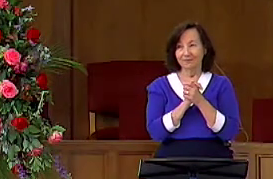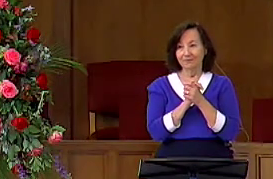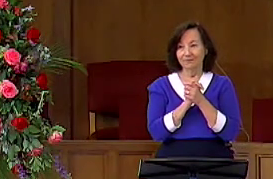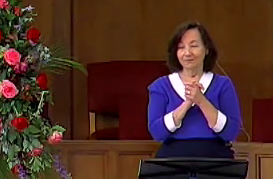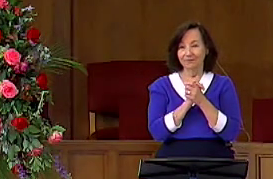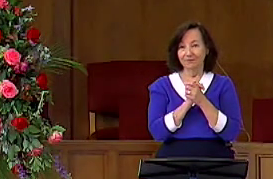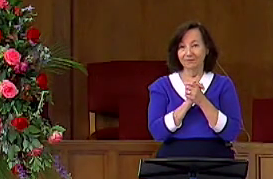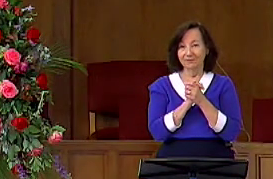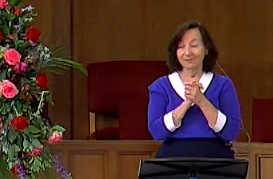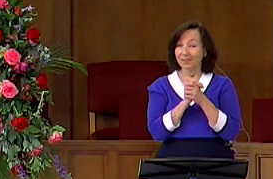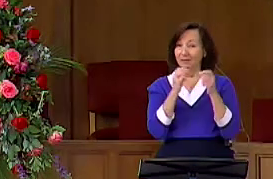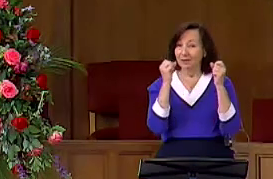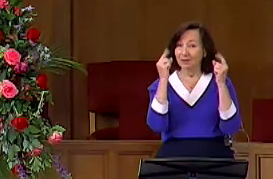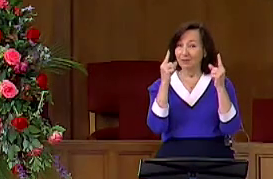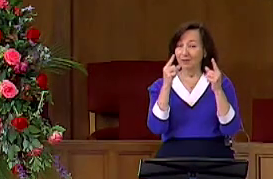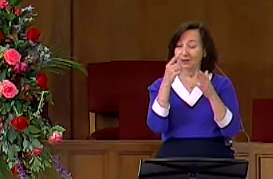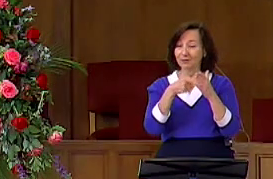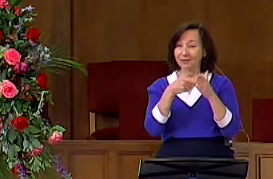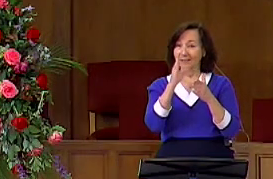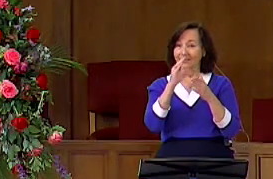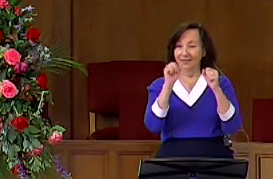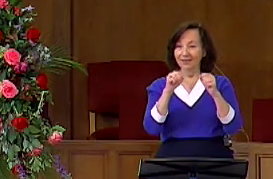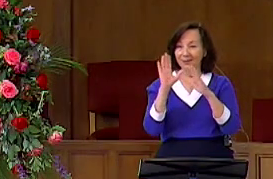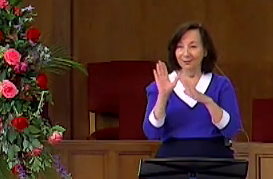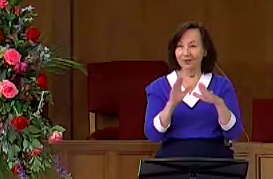You'd be surprised what God will do.